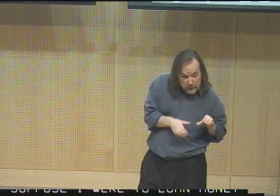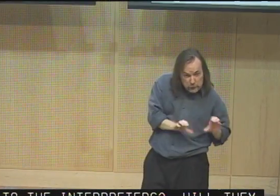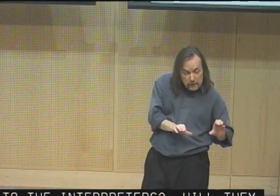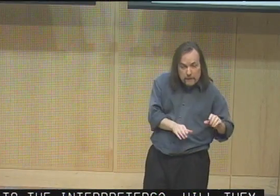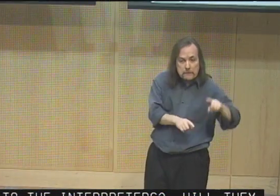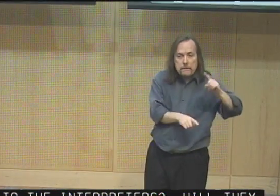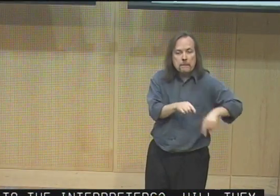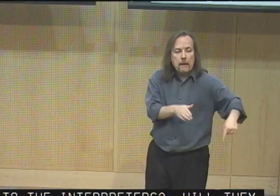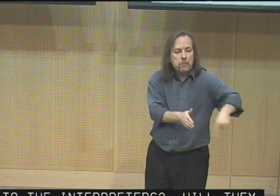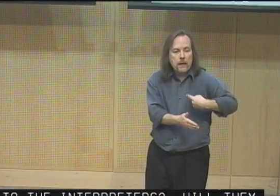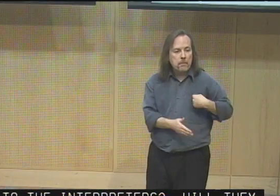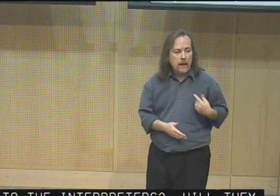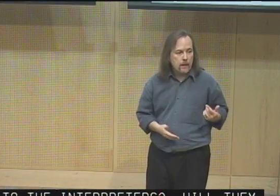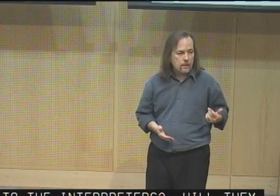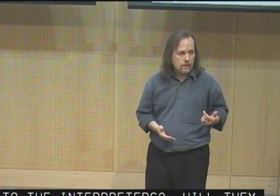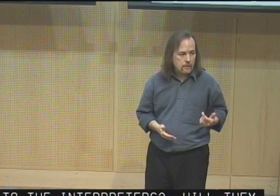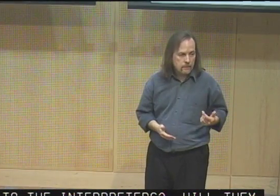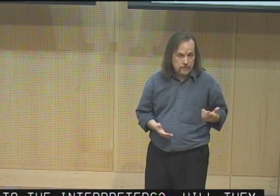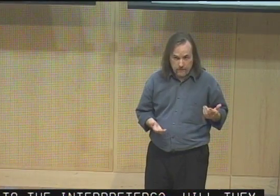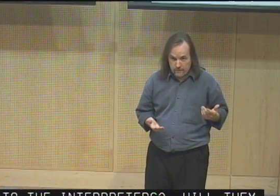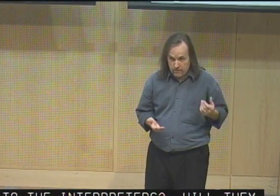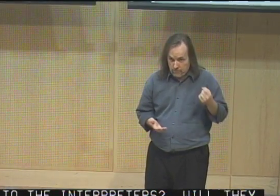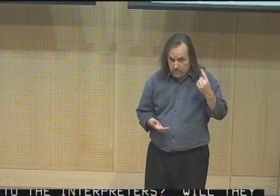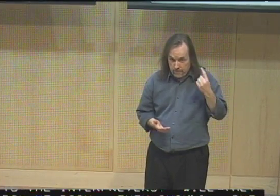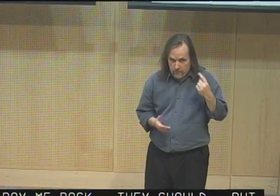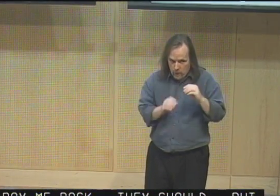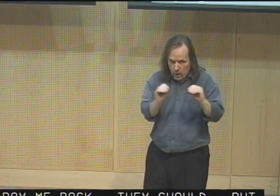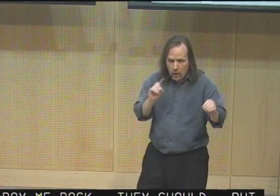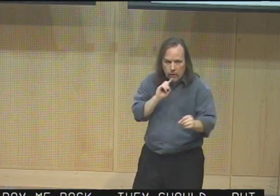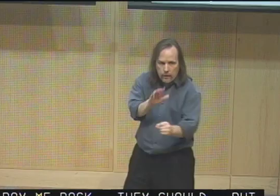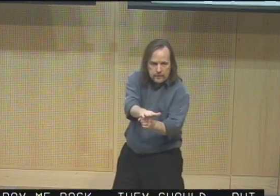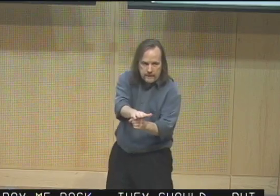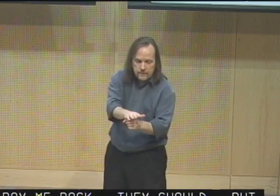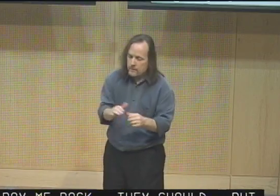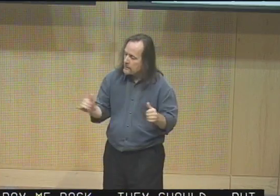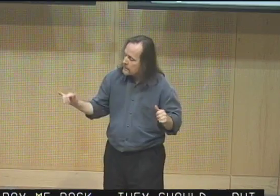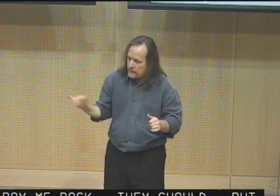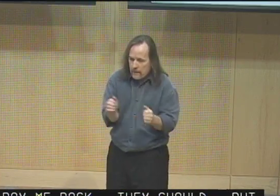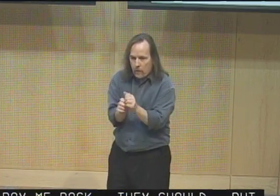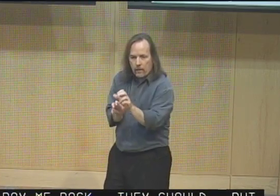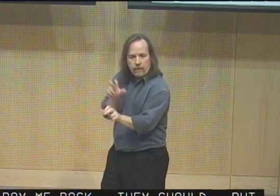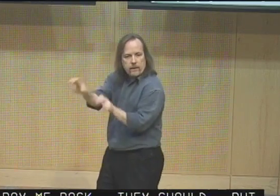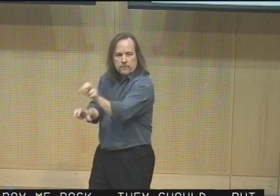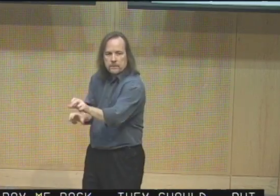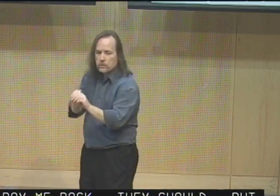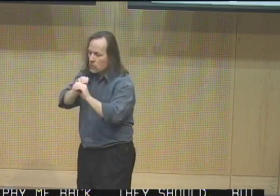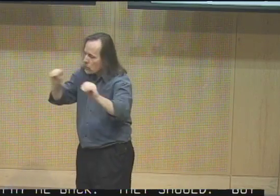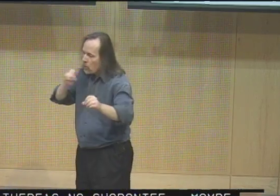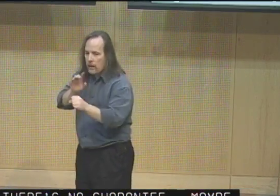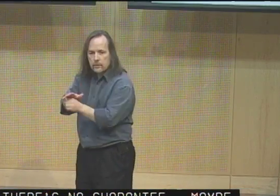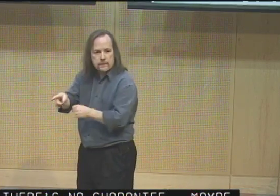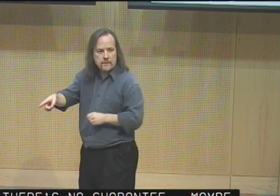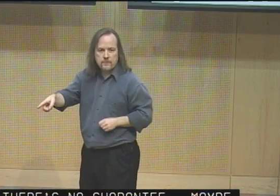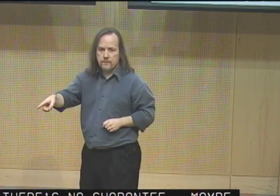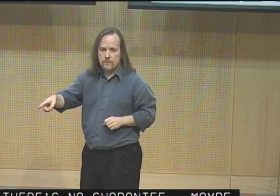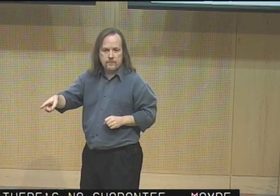99.99% chance that they will pay me back, but there's always that fraction of a chance that they will not pay me back. And so the same is true